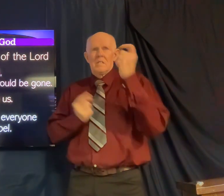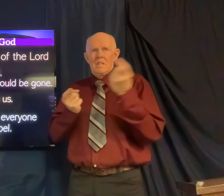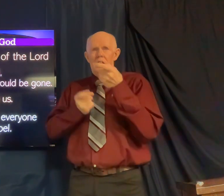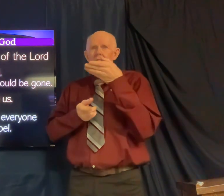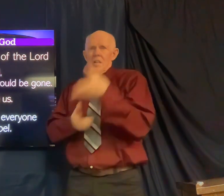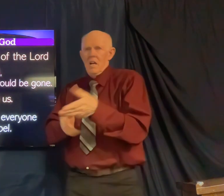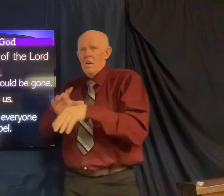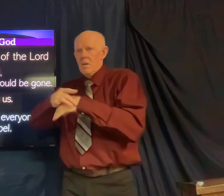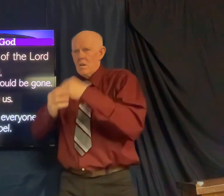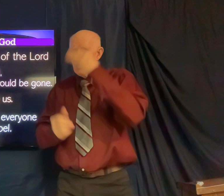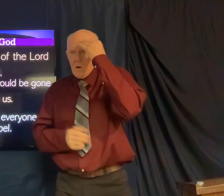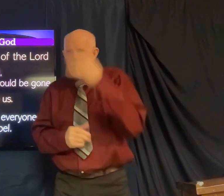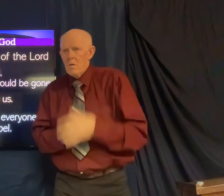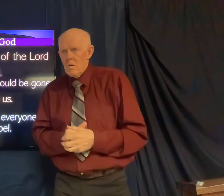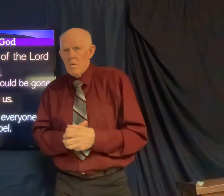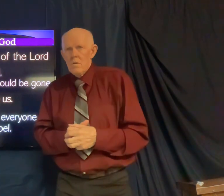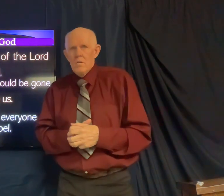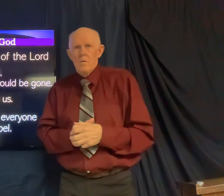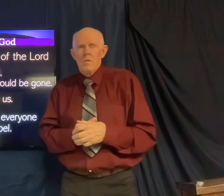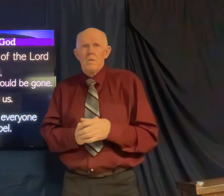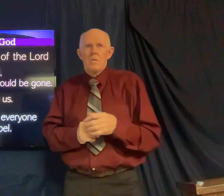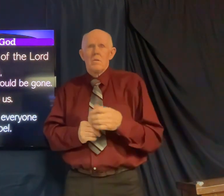He knows that we have sin on earth.